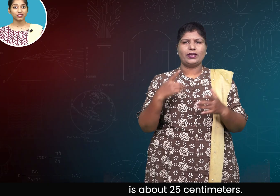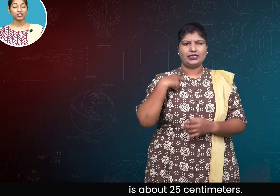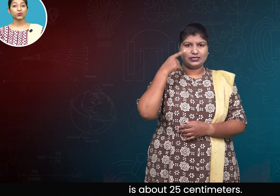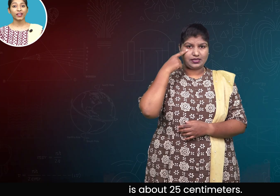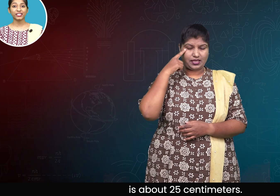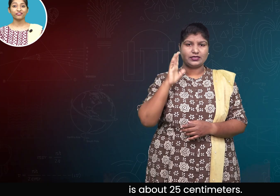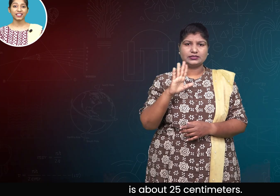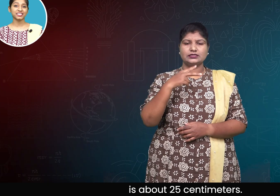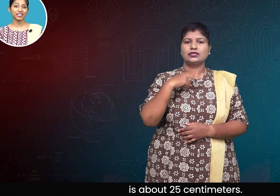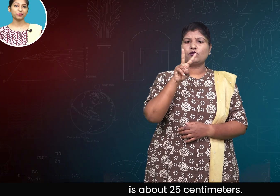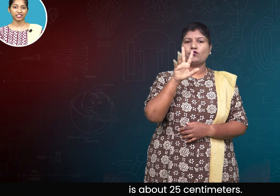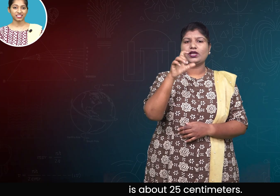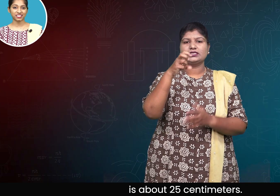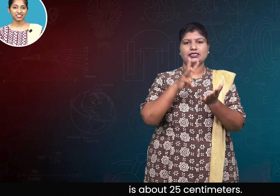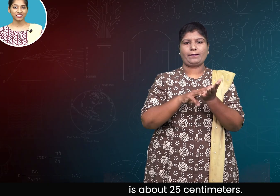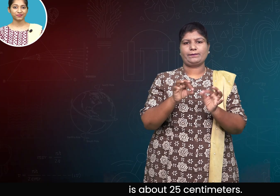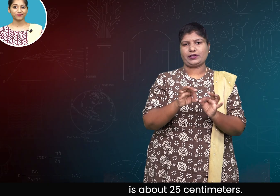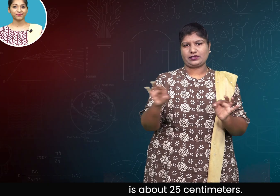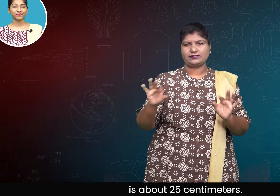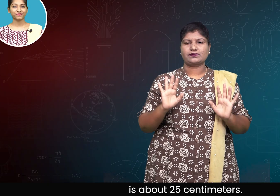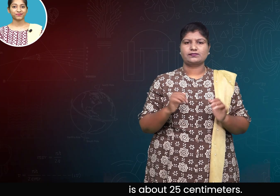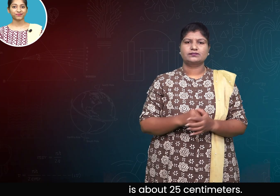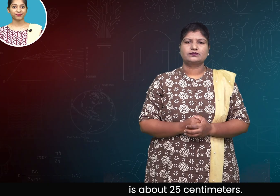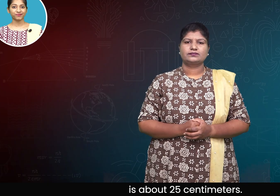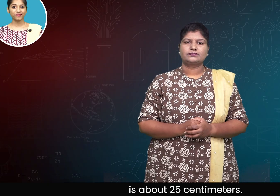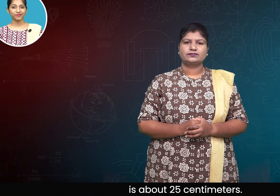about 25 centimeters.